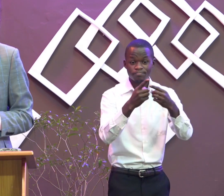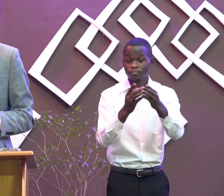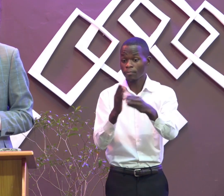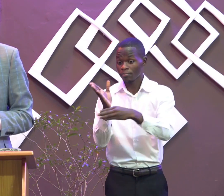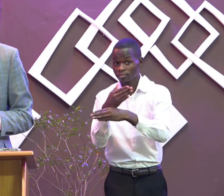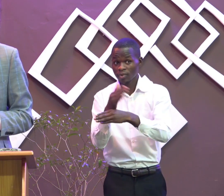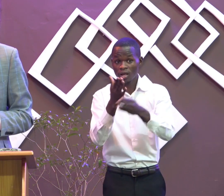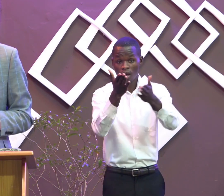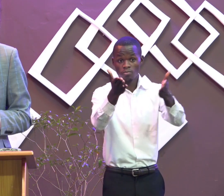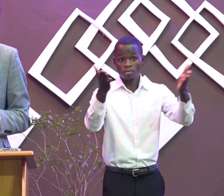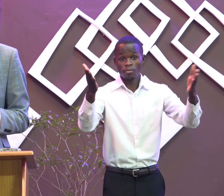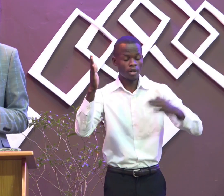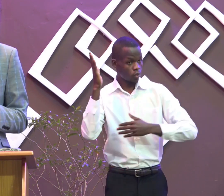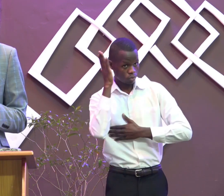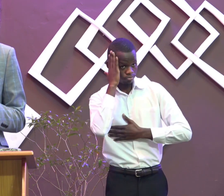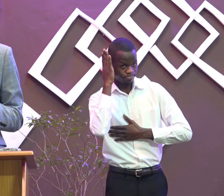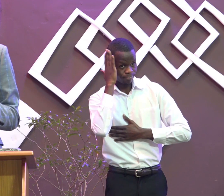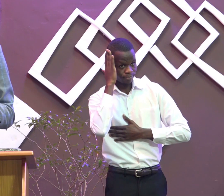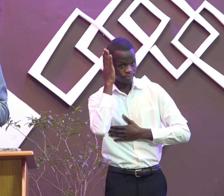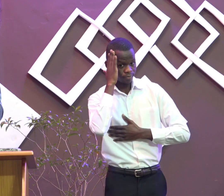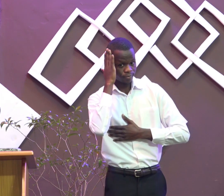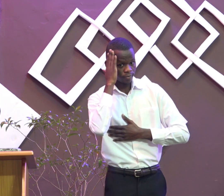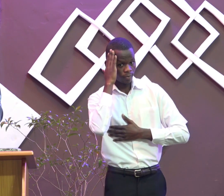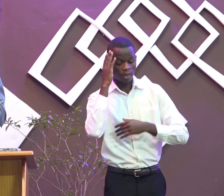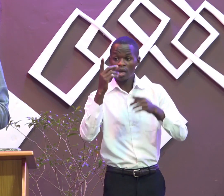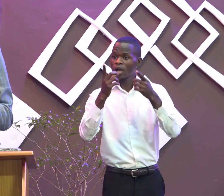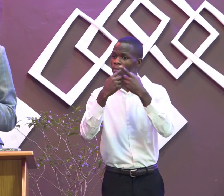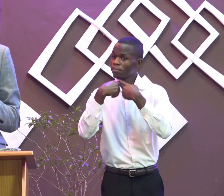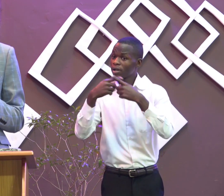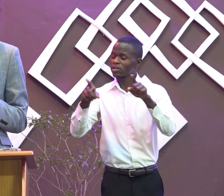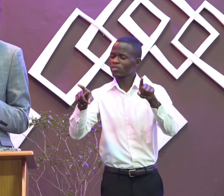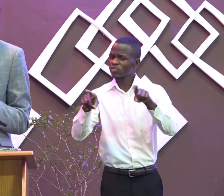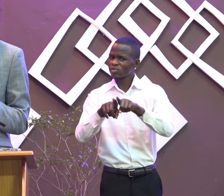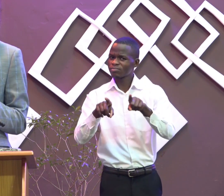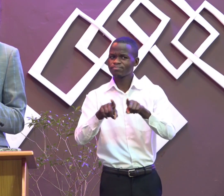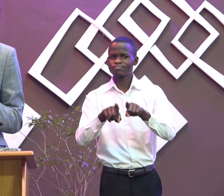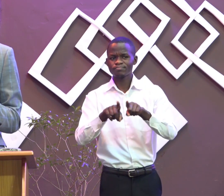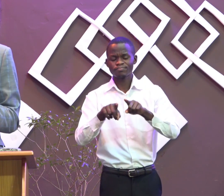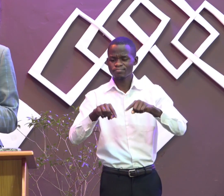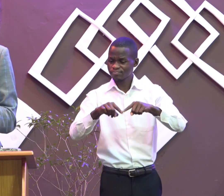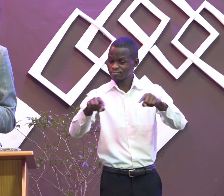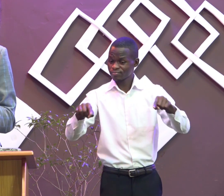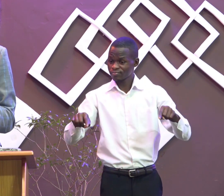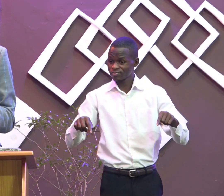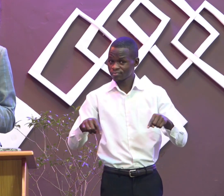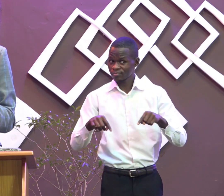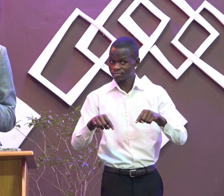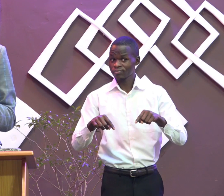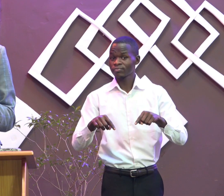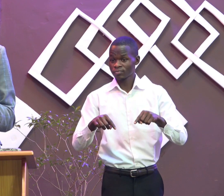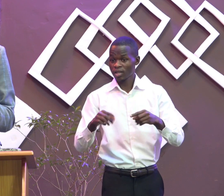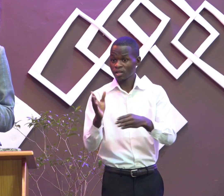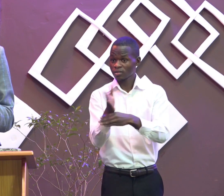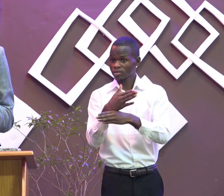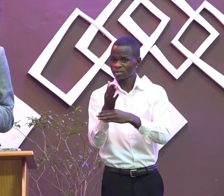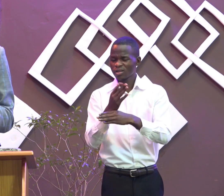abakimanyi. Maybe there are even other ministers that got to know about this. Nena fenga abaweereza nafe tubadde tuina amagezi nga tusobola okukiraba